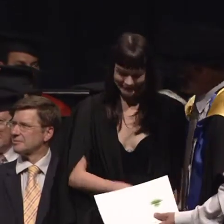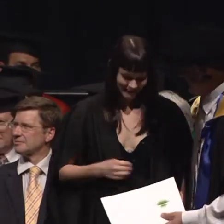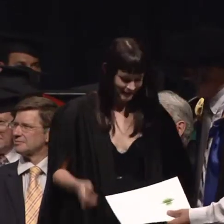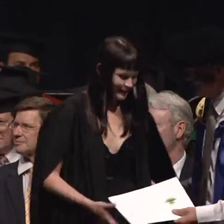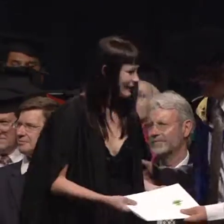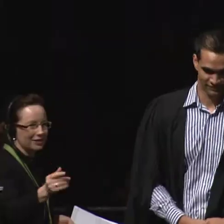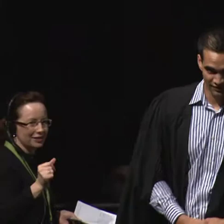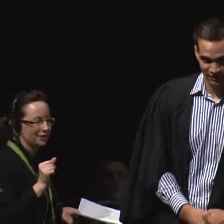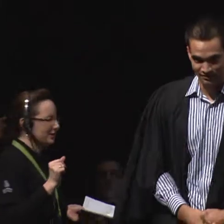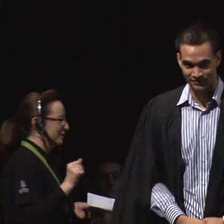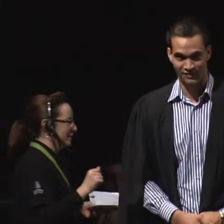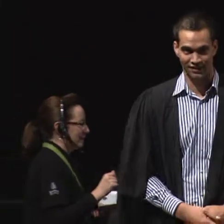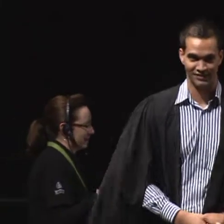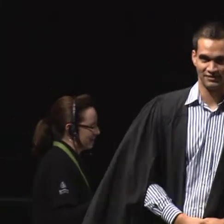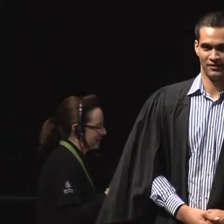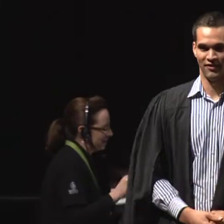Stephen Smith.